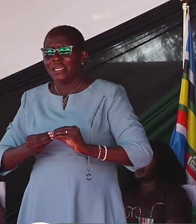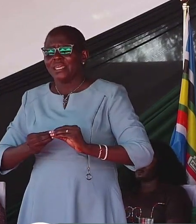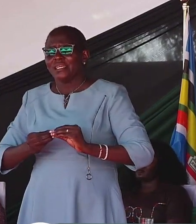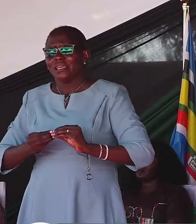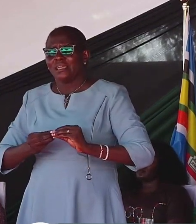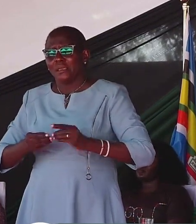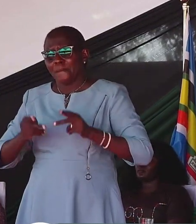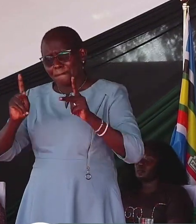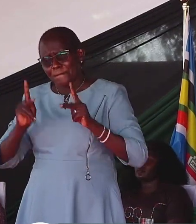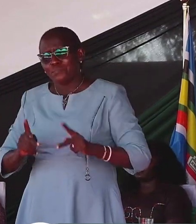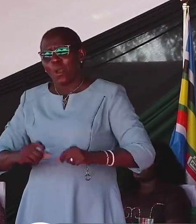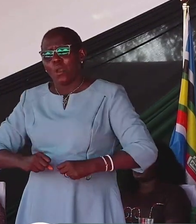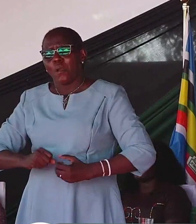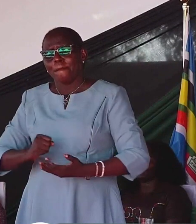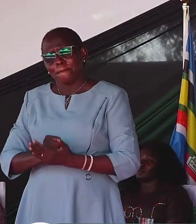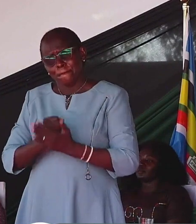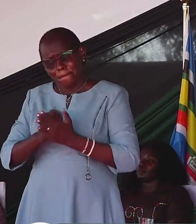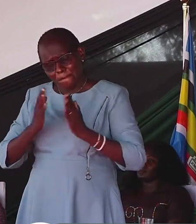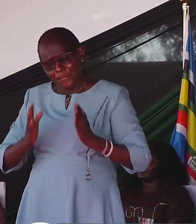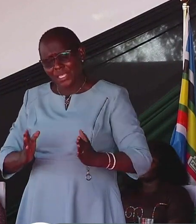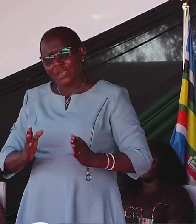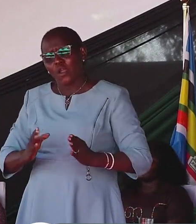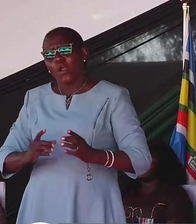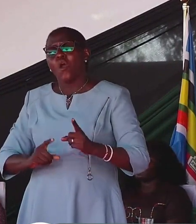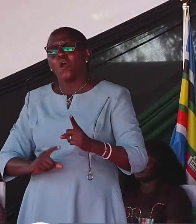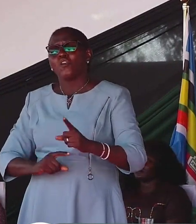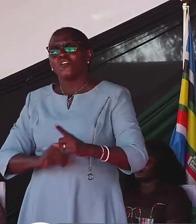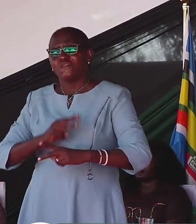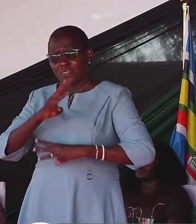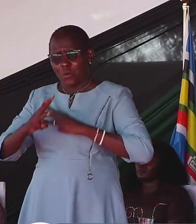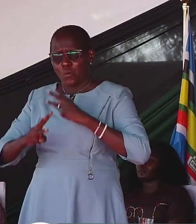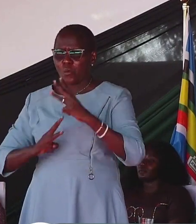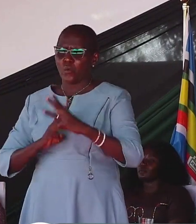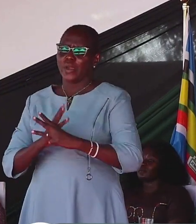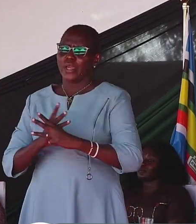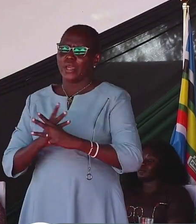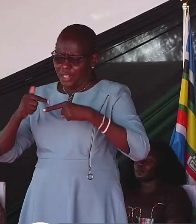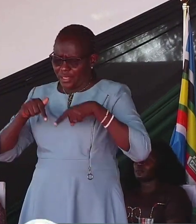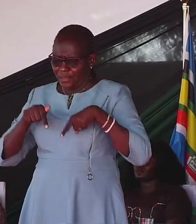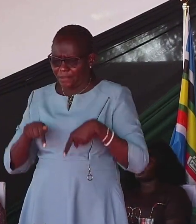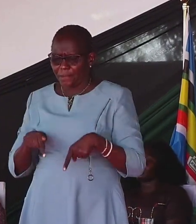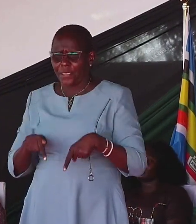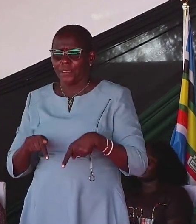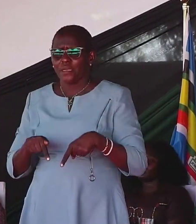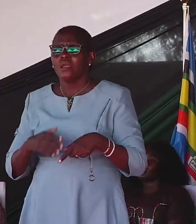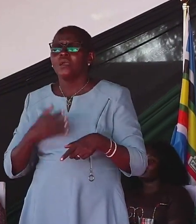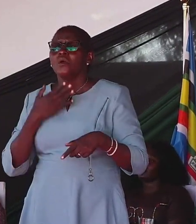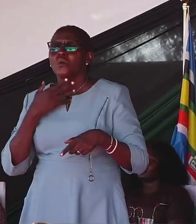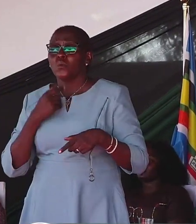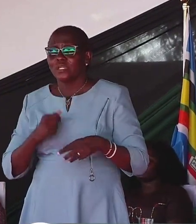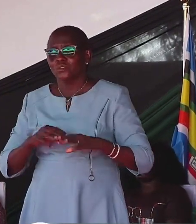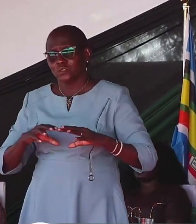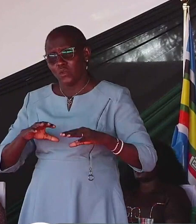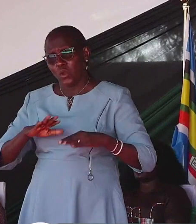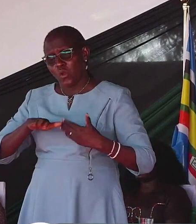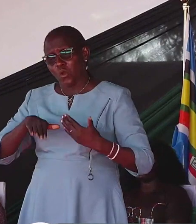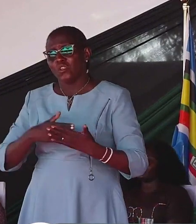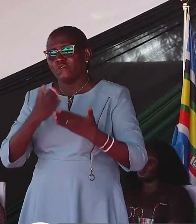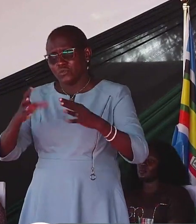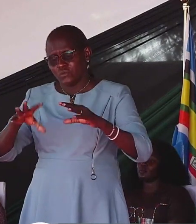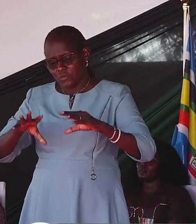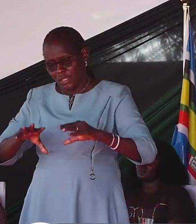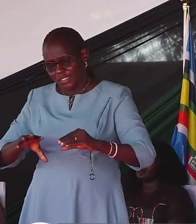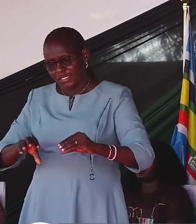from across the world, not only the East African community. So I want you to accept, because I've said in